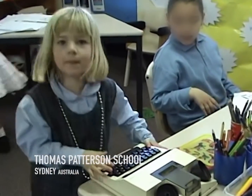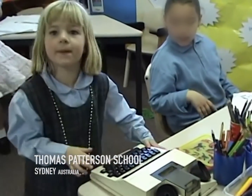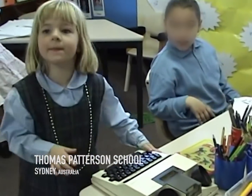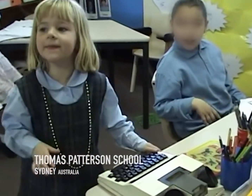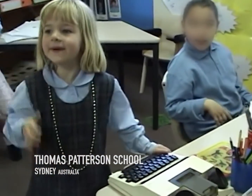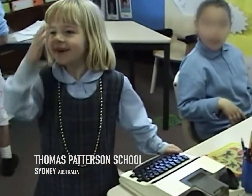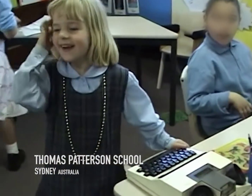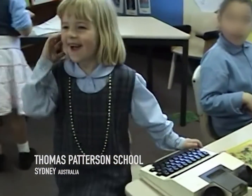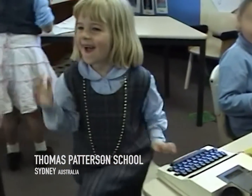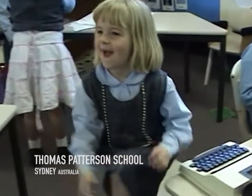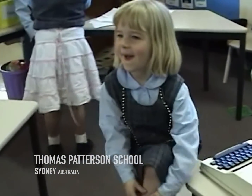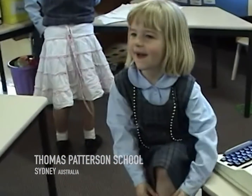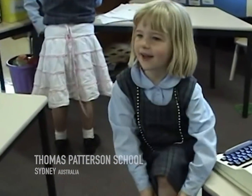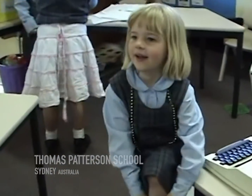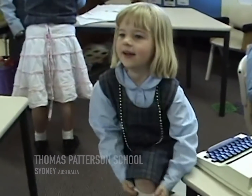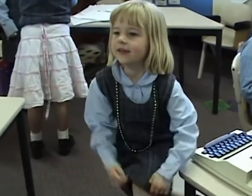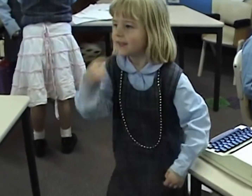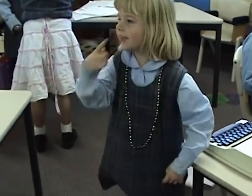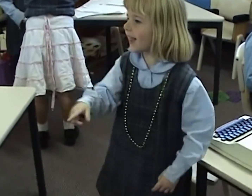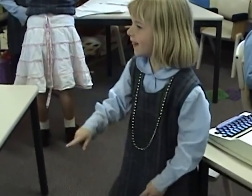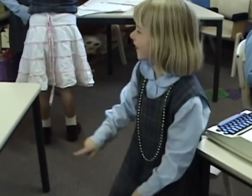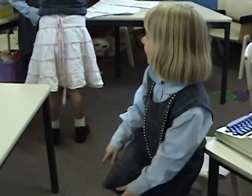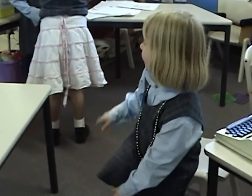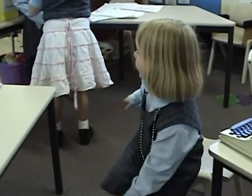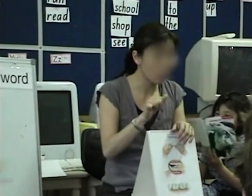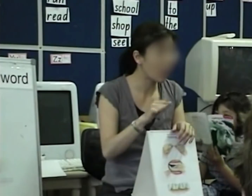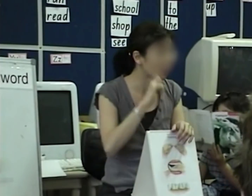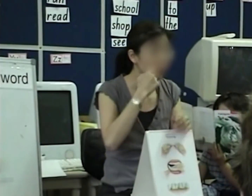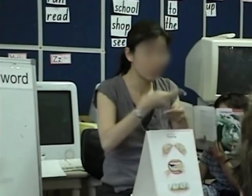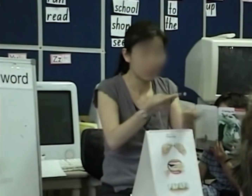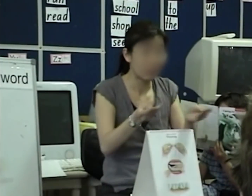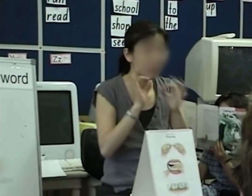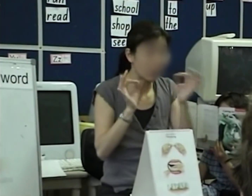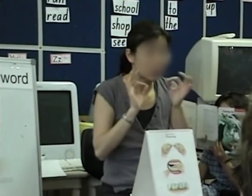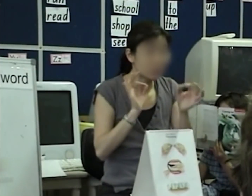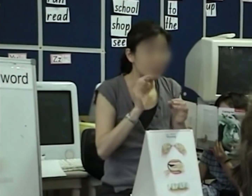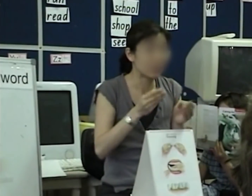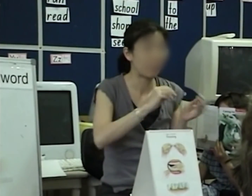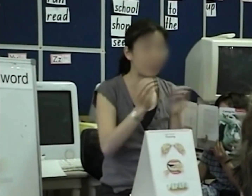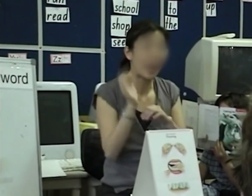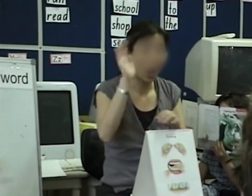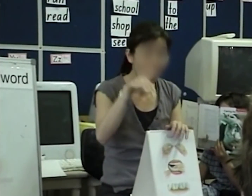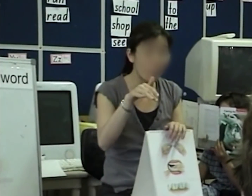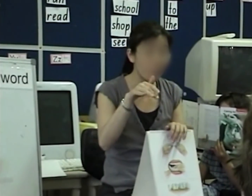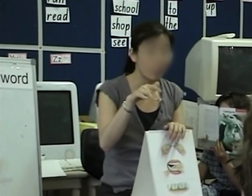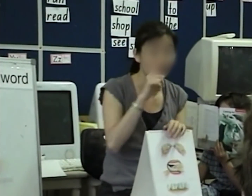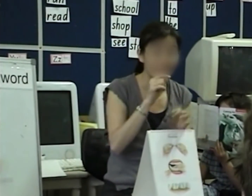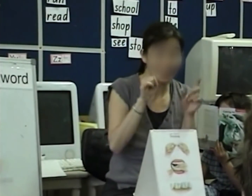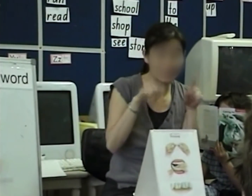But it just meant she got to learn all her foundation learning, maths, English, social studies, those kind of things, in a visual language in a